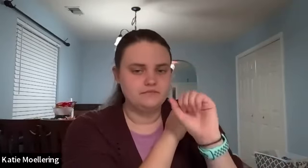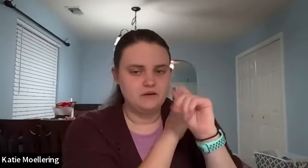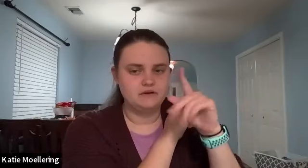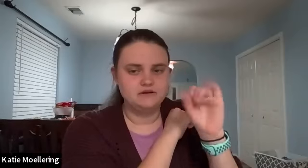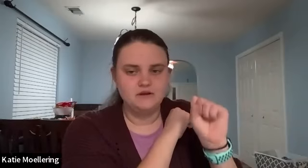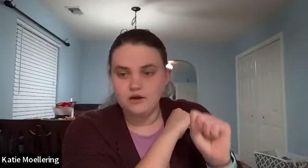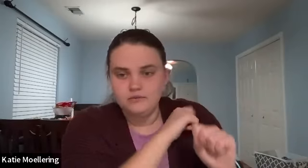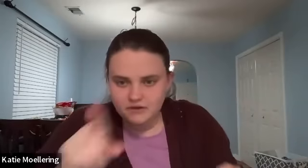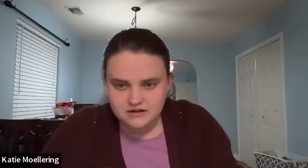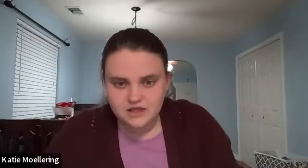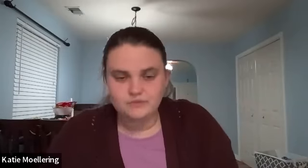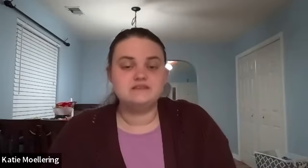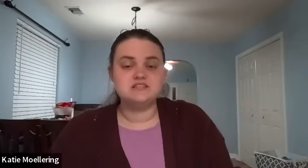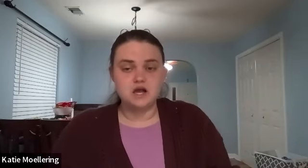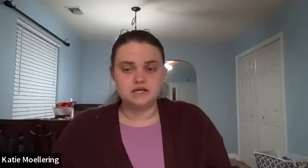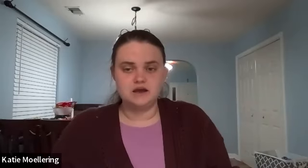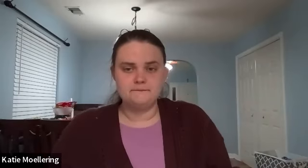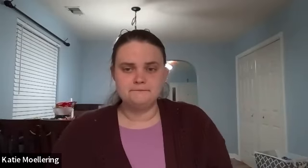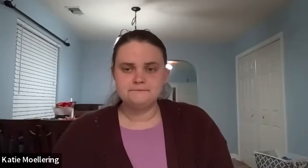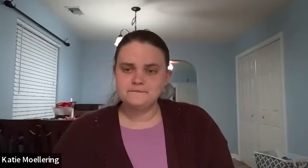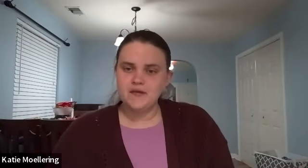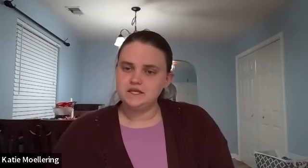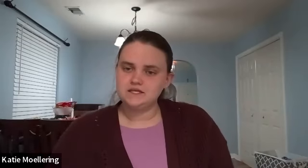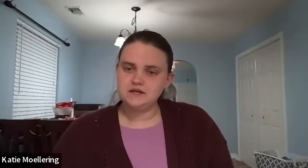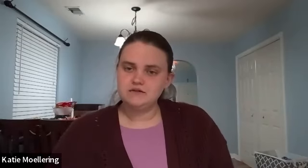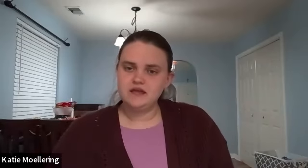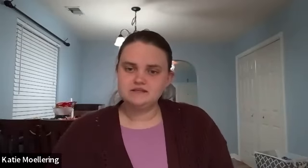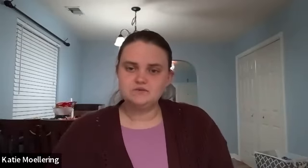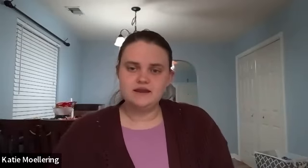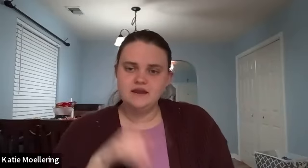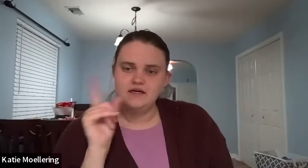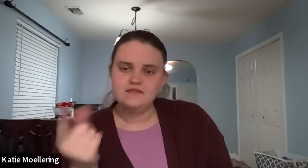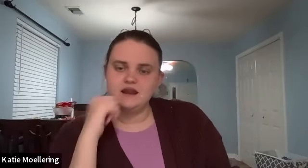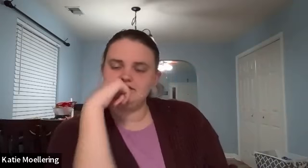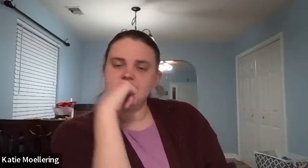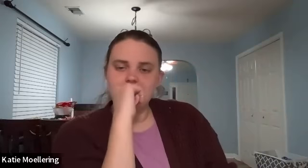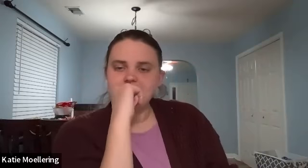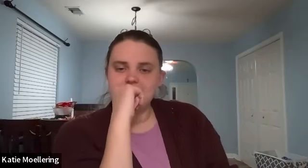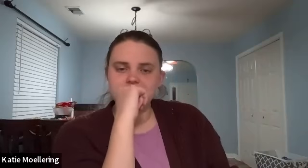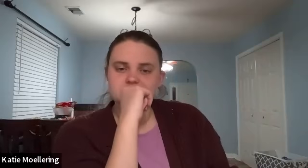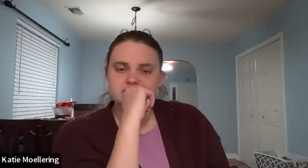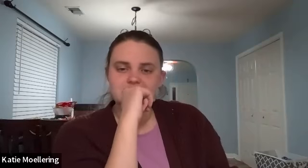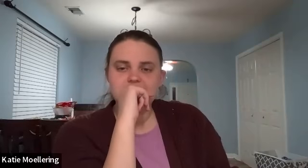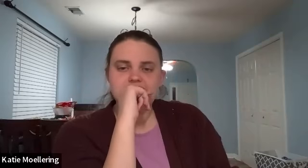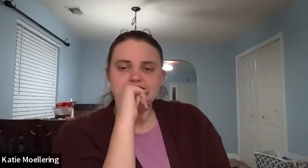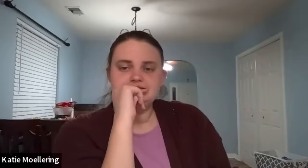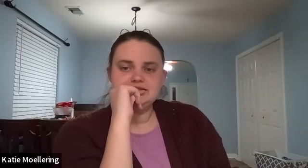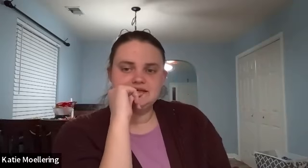That one. Oh wait, you had another one. Lasagna. That is one that I've not actually